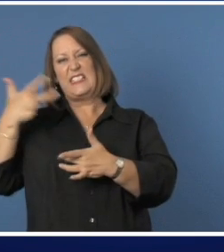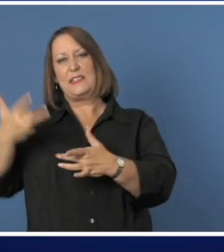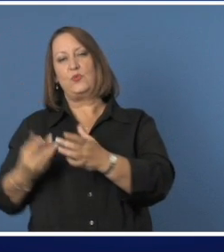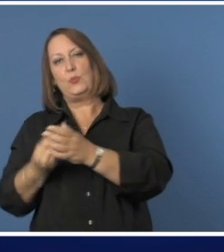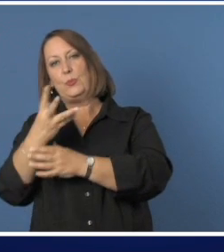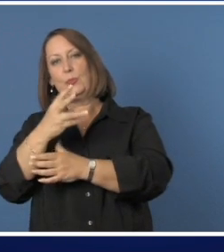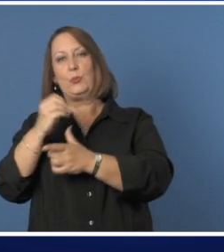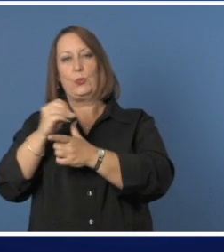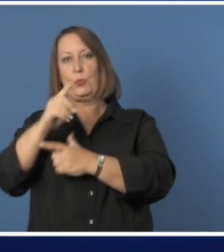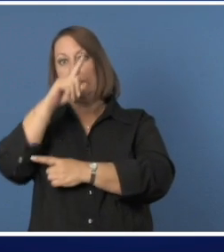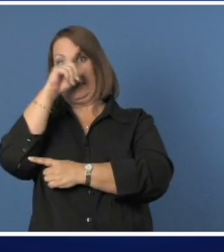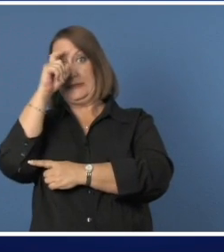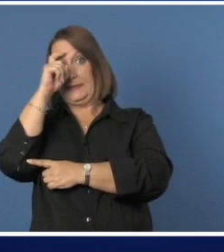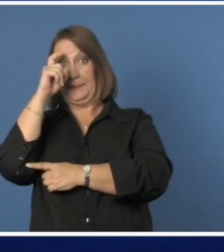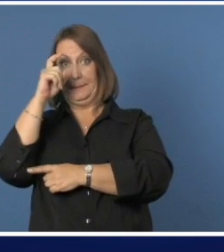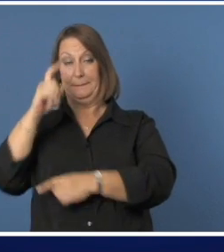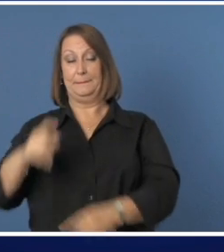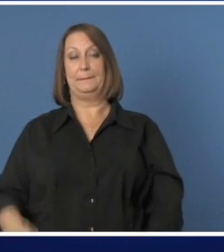summer months